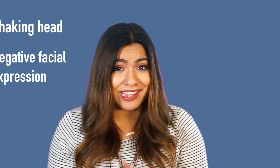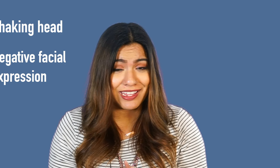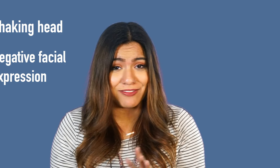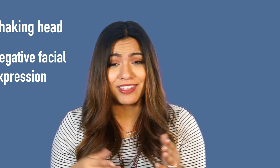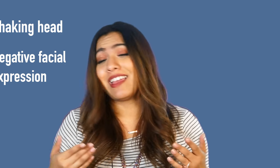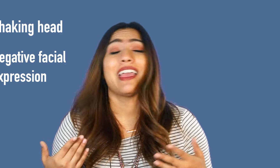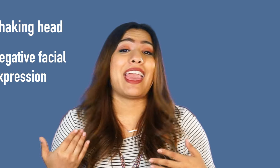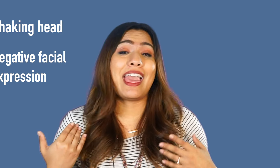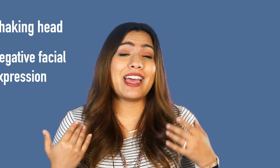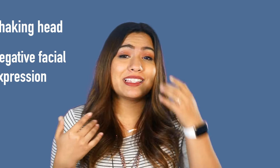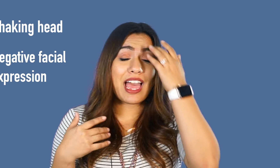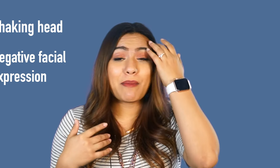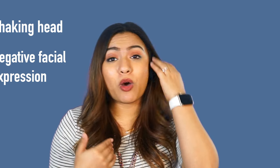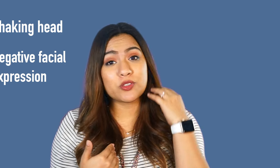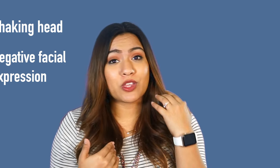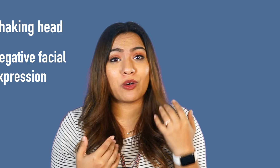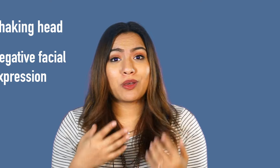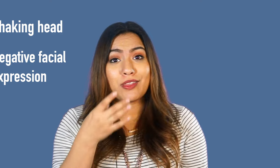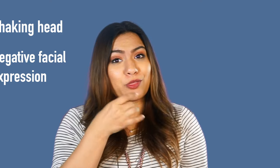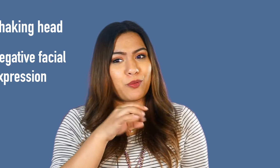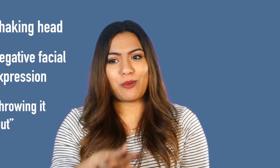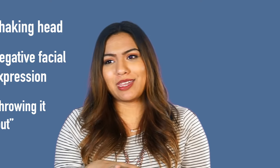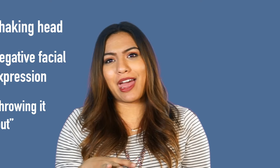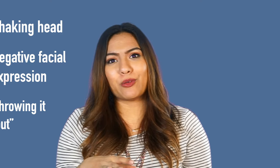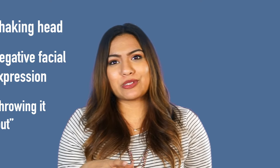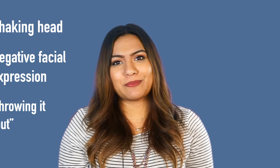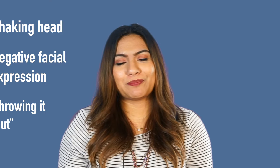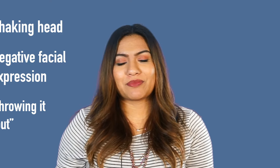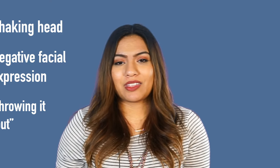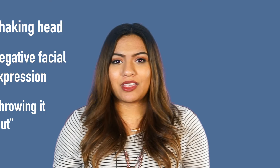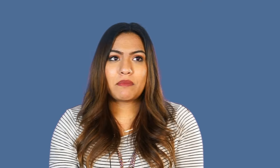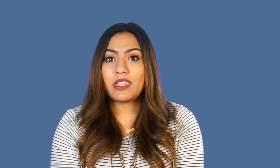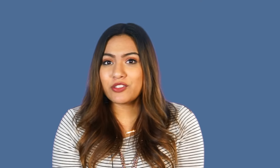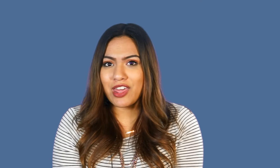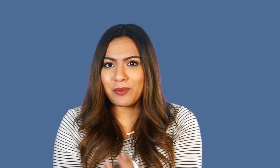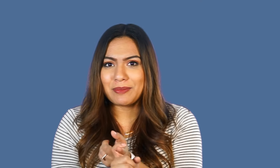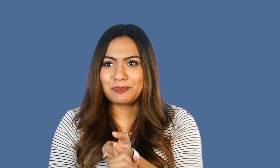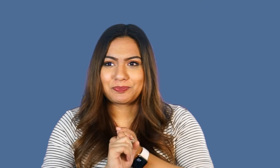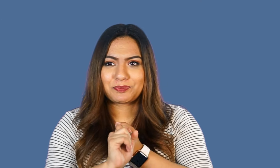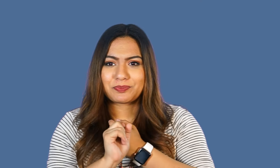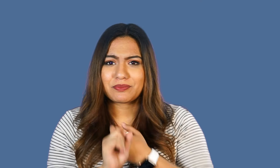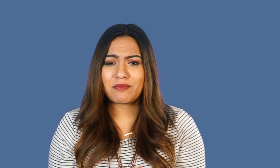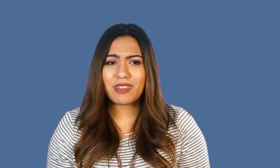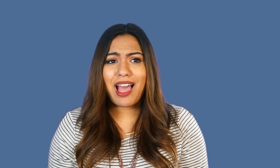negative, and I'm also throwing it out. Here's another one.